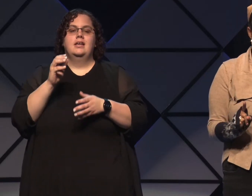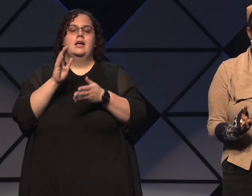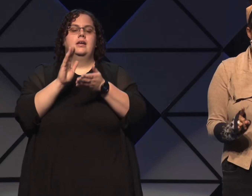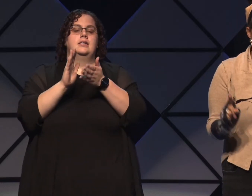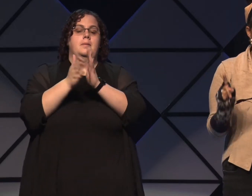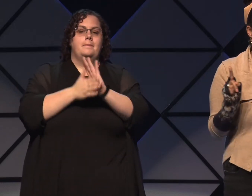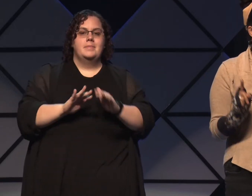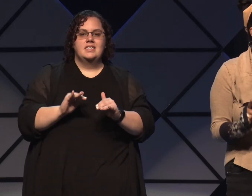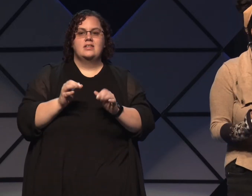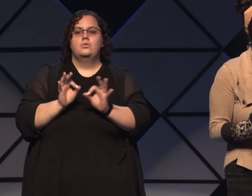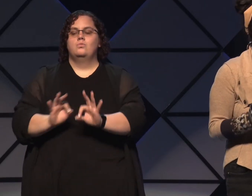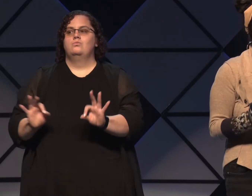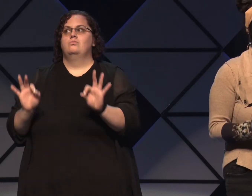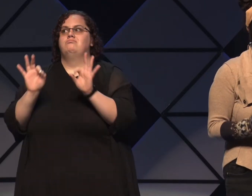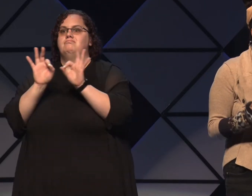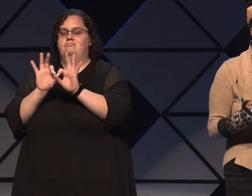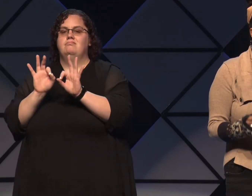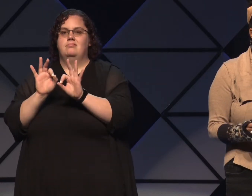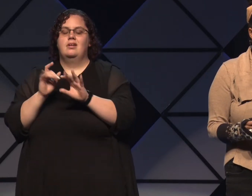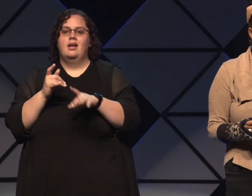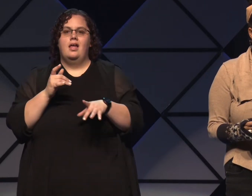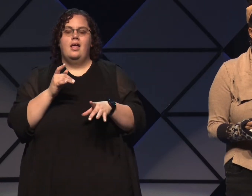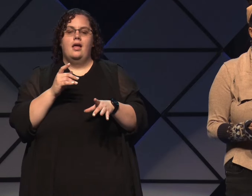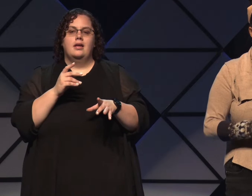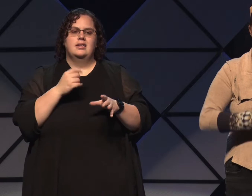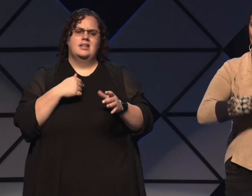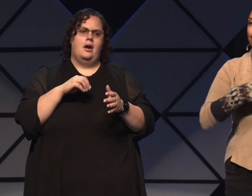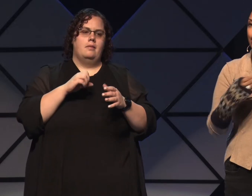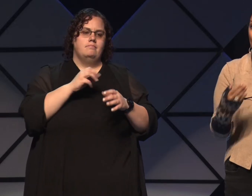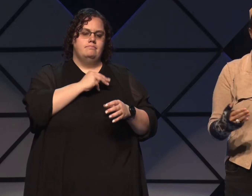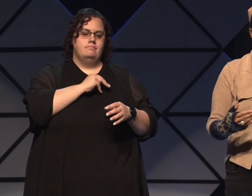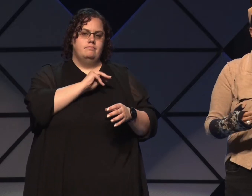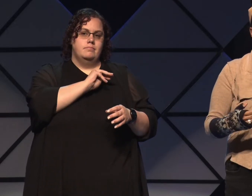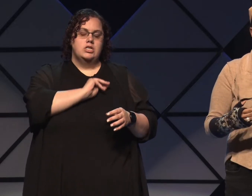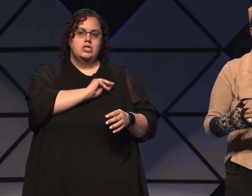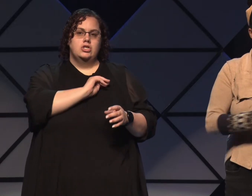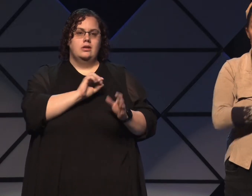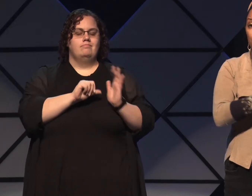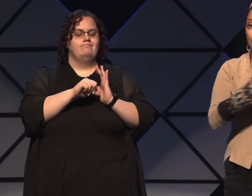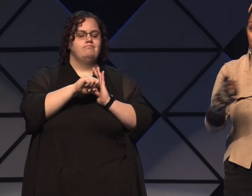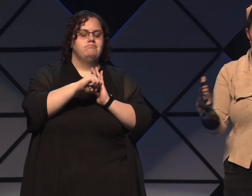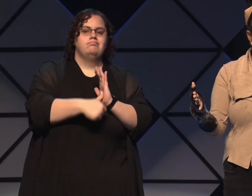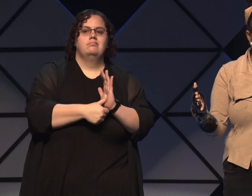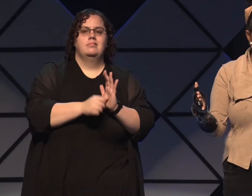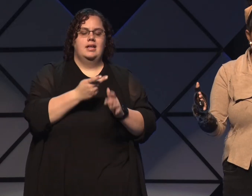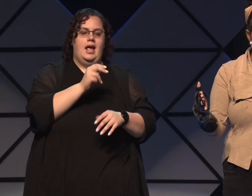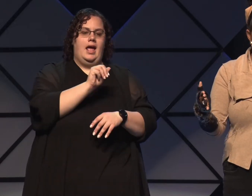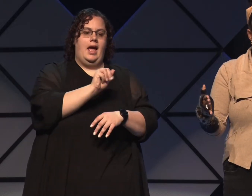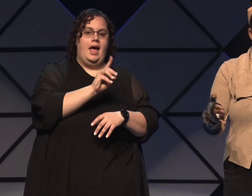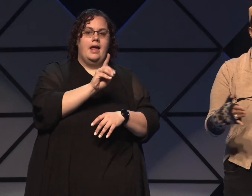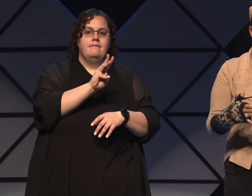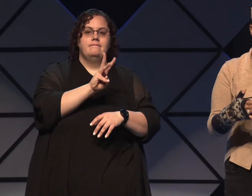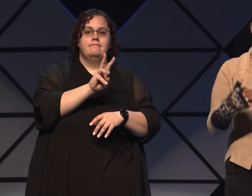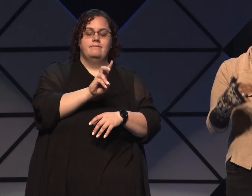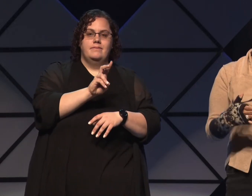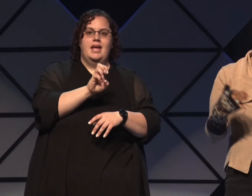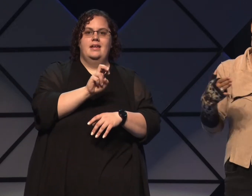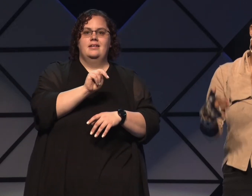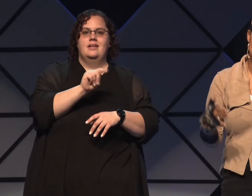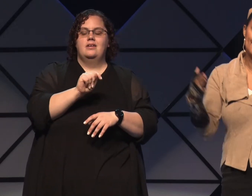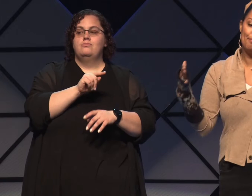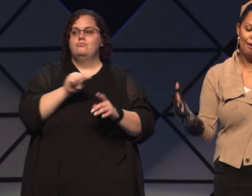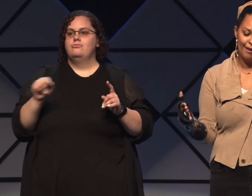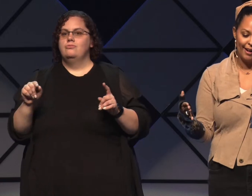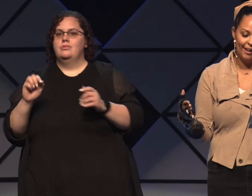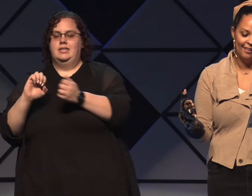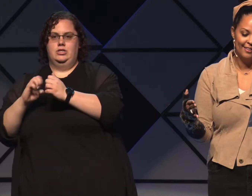Worth It. And it's our annual ministry emphasis that launches every Advent and runs through Easter. And at the Ice Cream